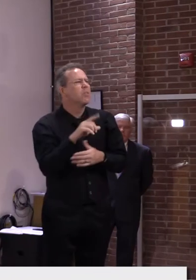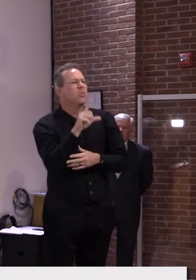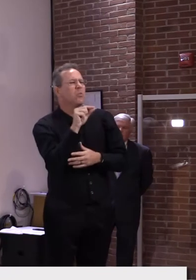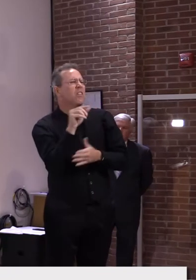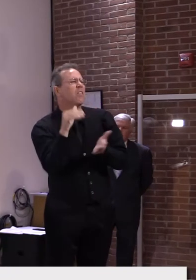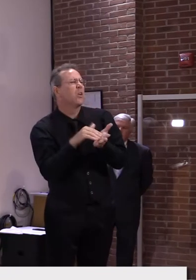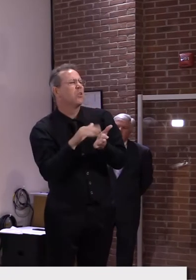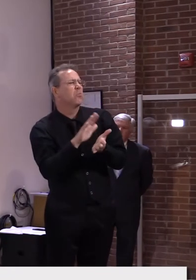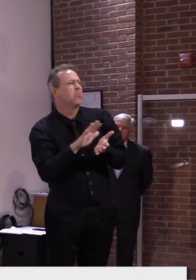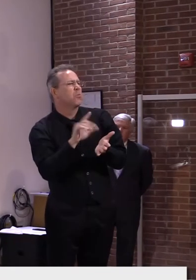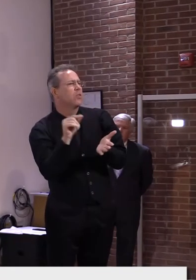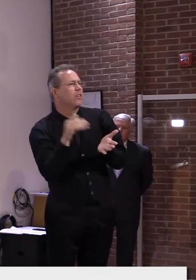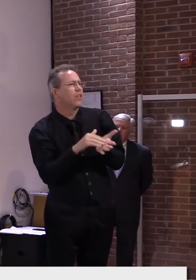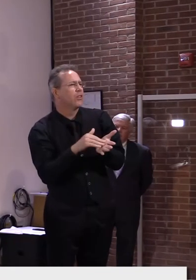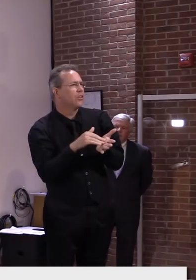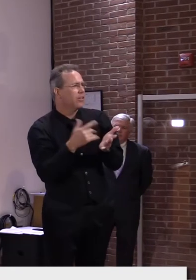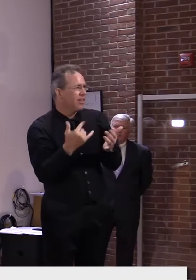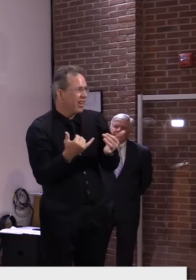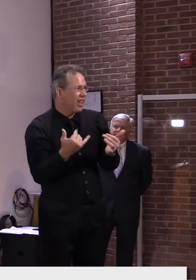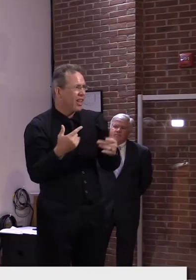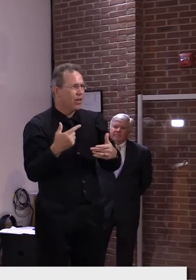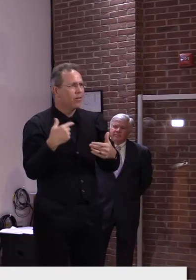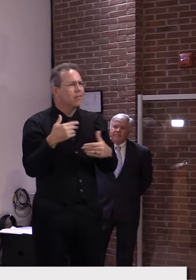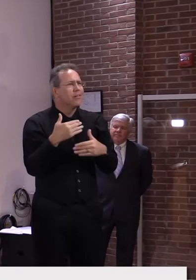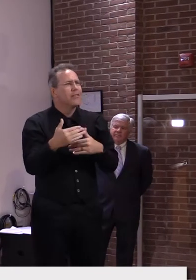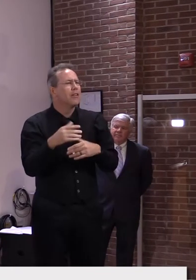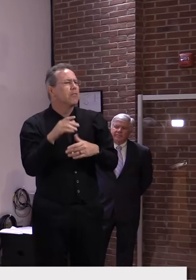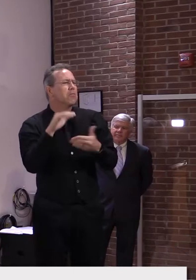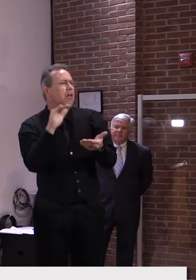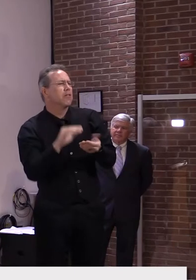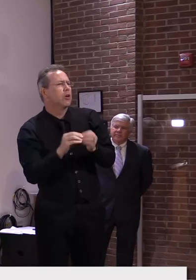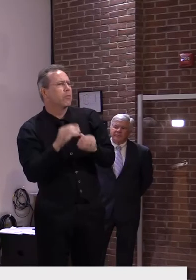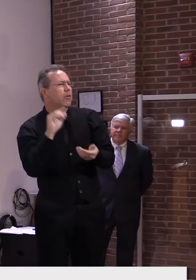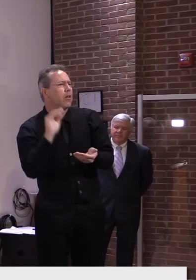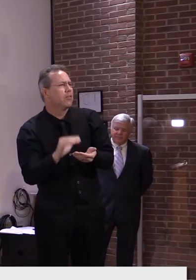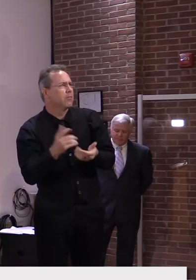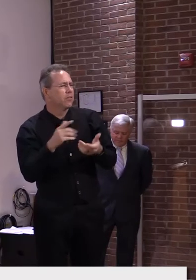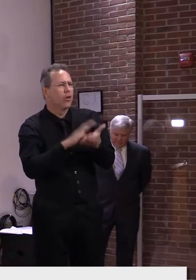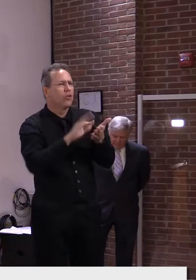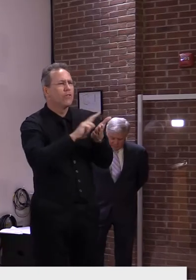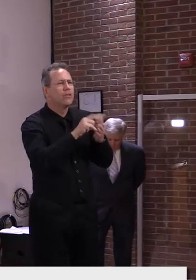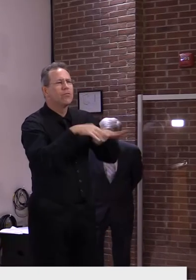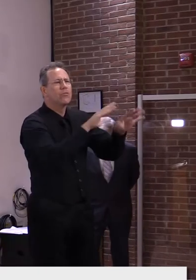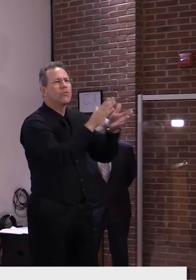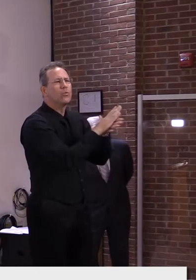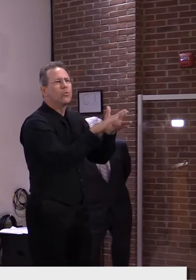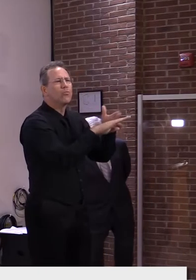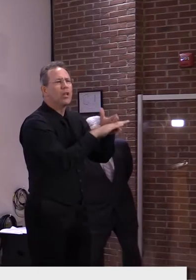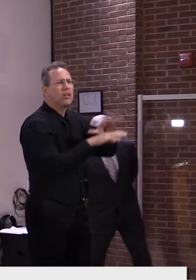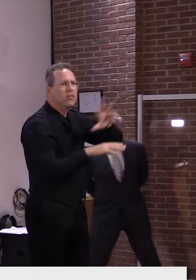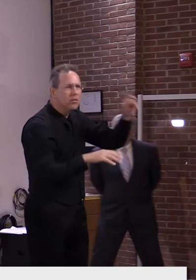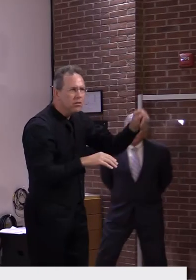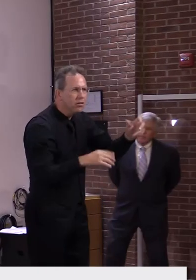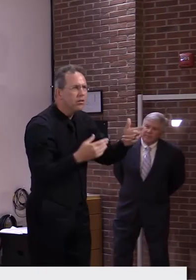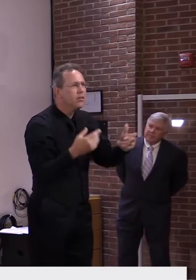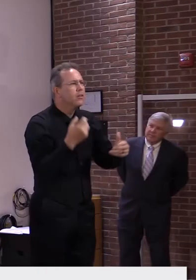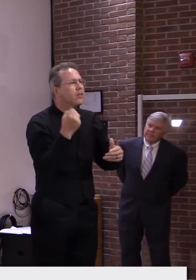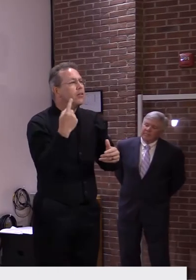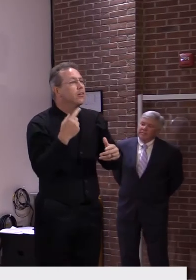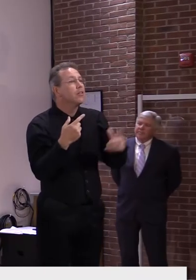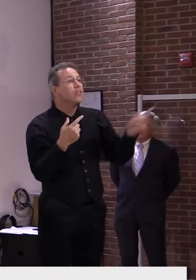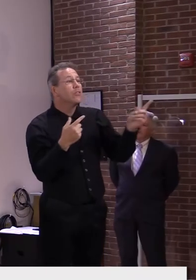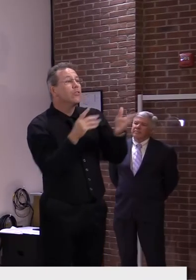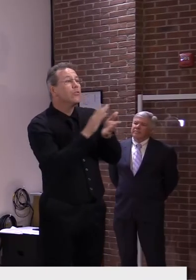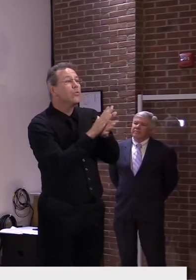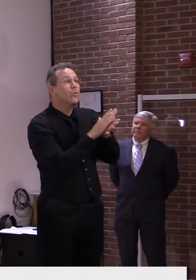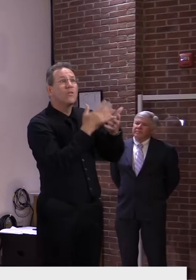in the mid-teen thousands. So there has been a drop-off since the colleges have finished